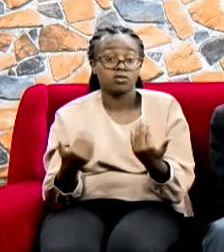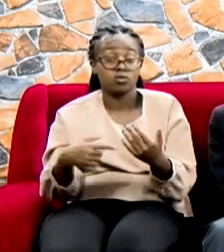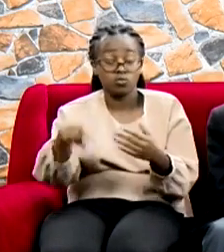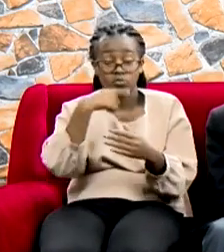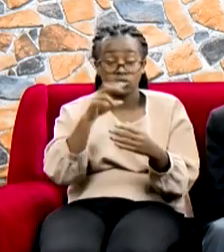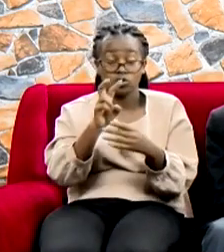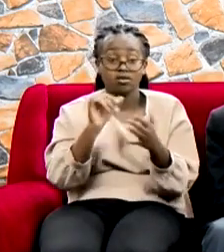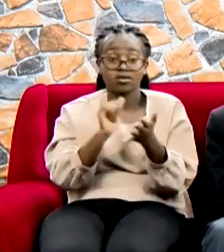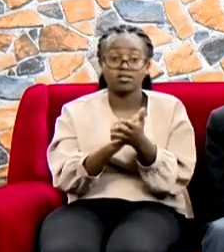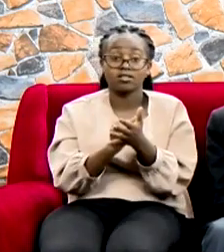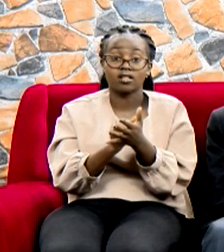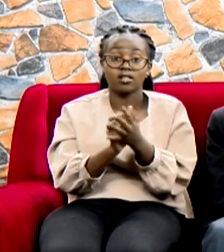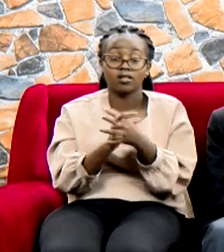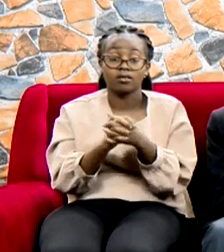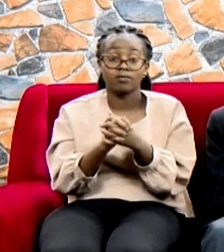look at